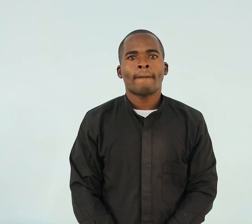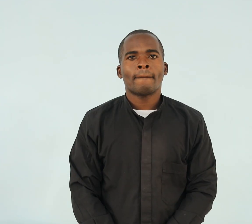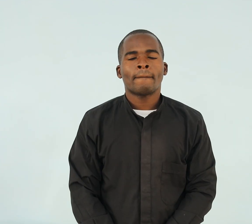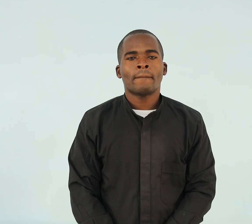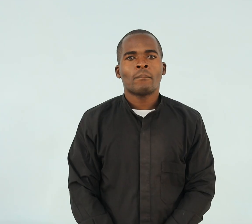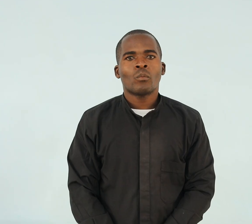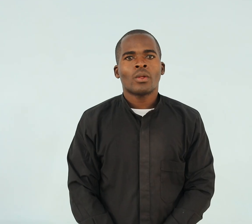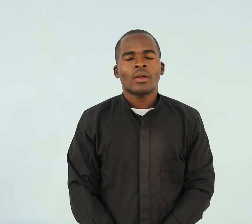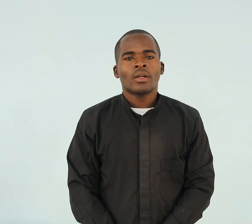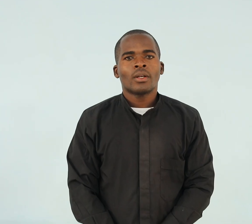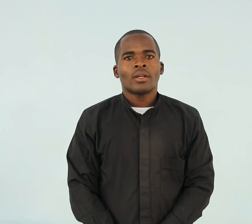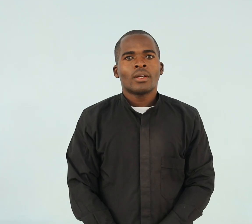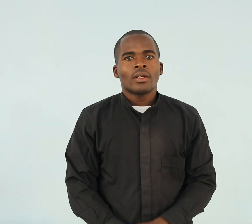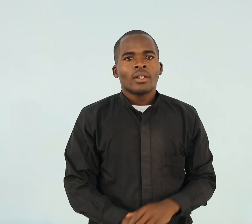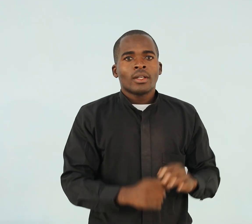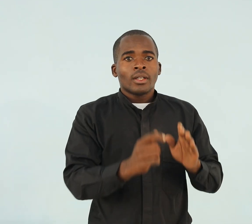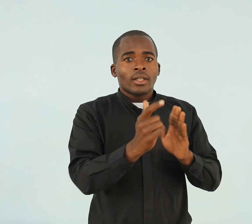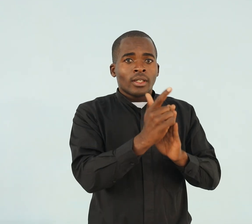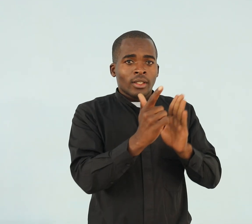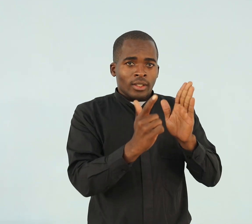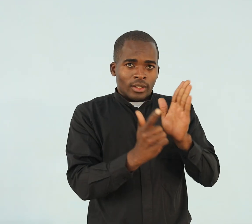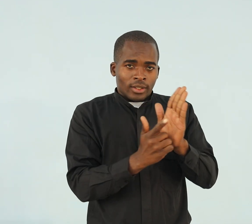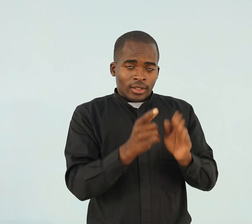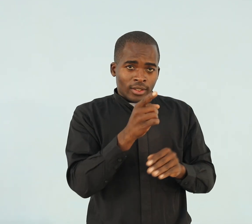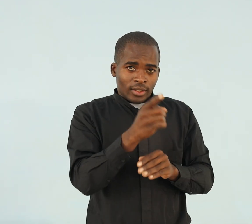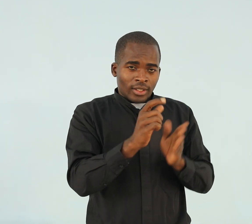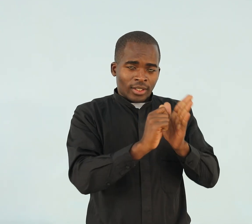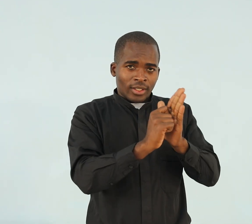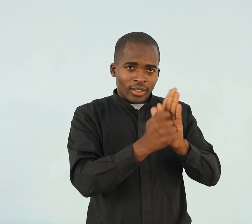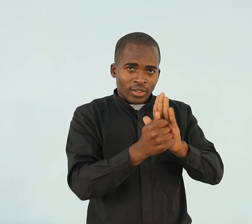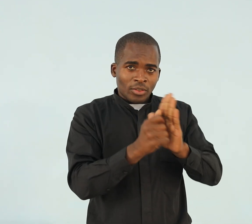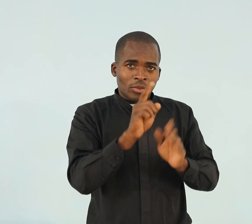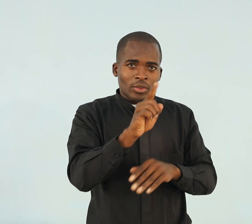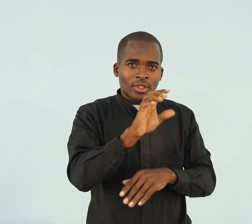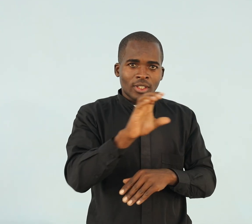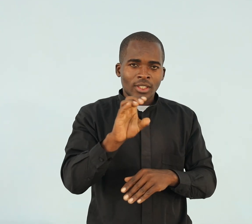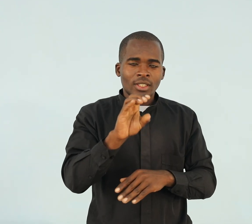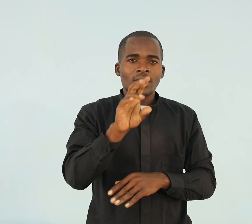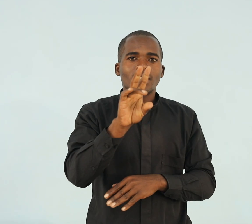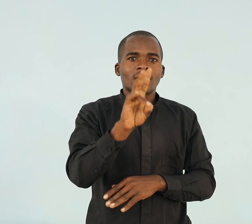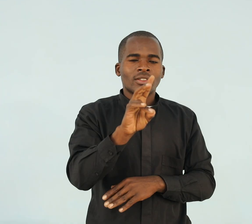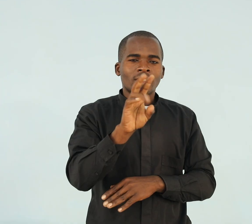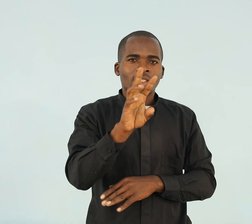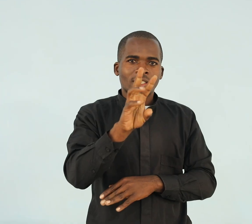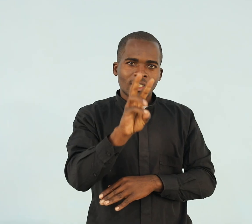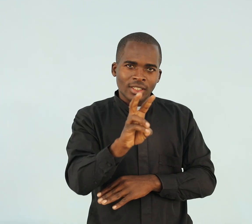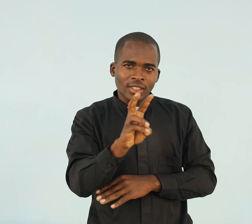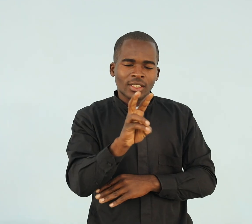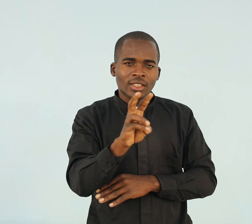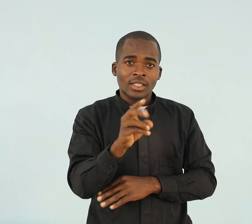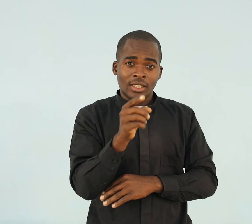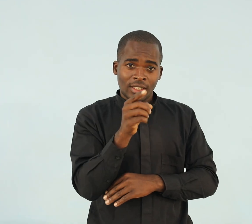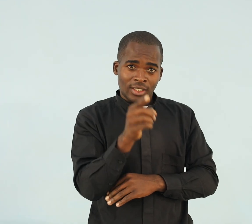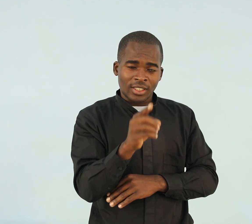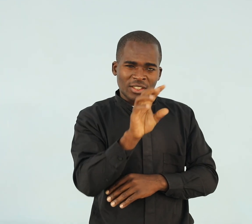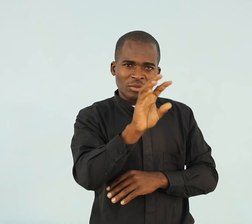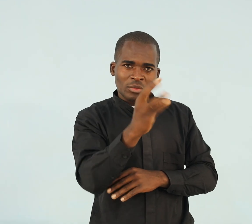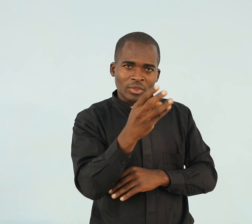Amendment to Article 176. The provision changes one of the qualifications